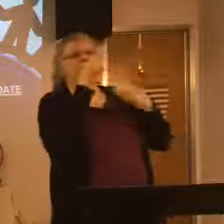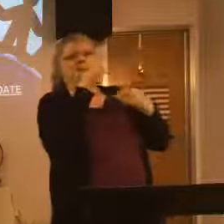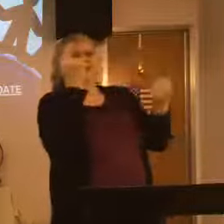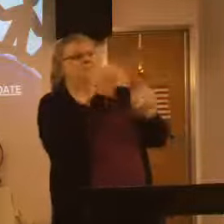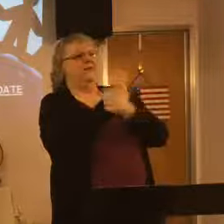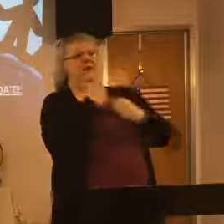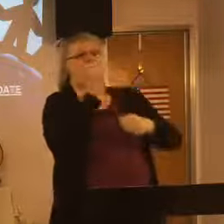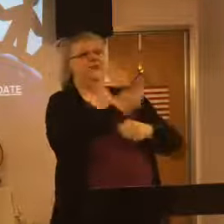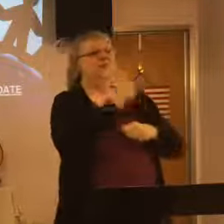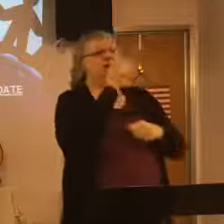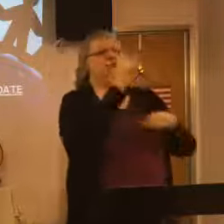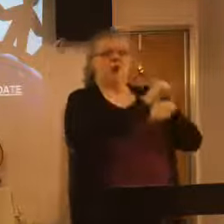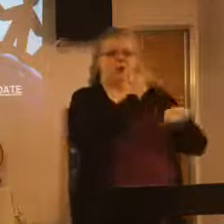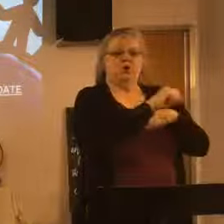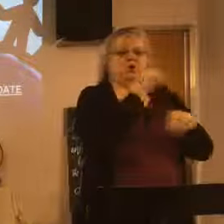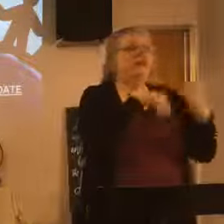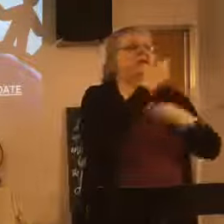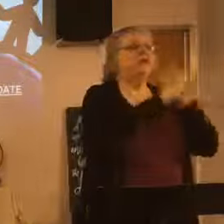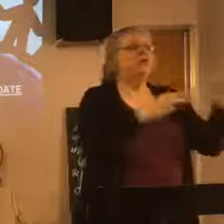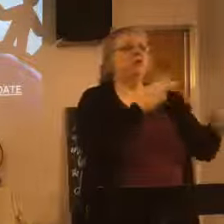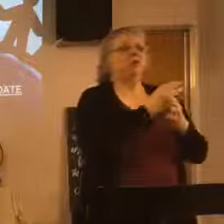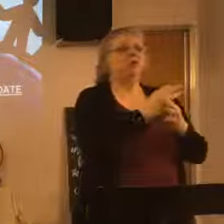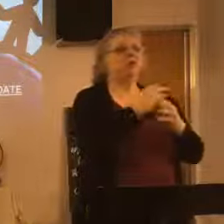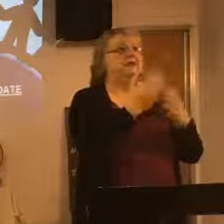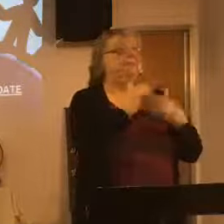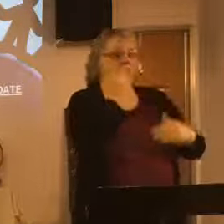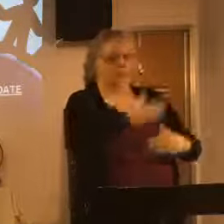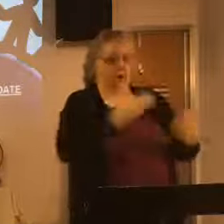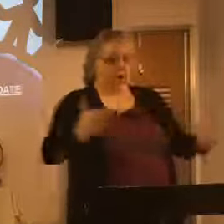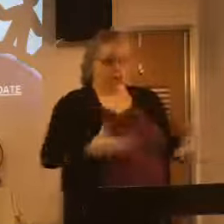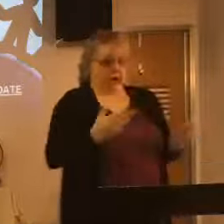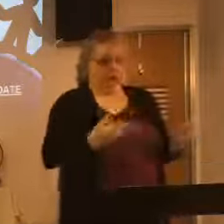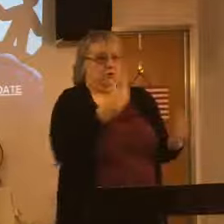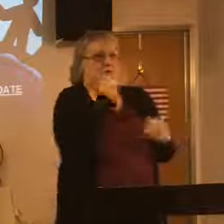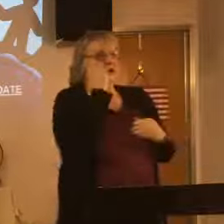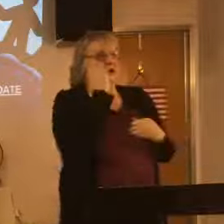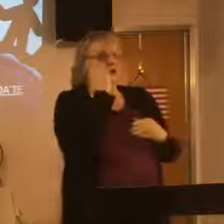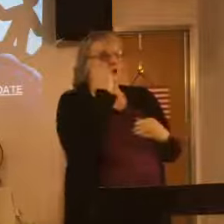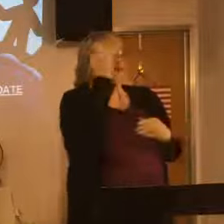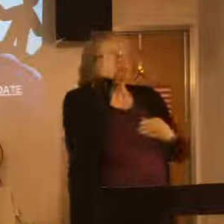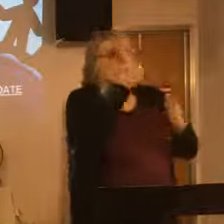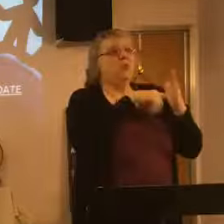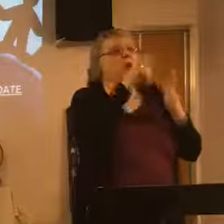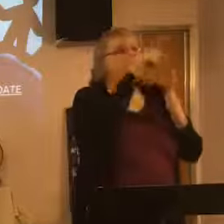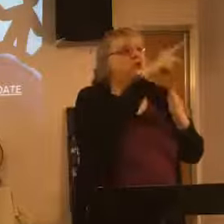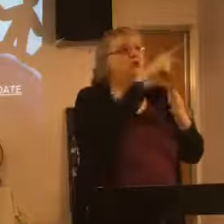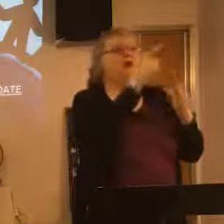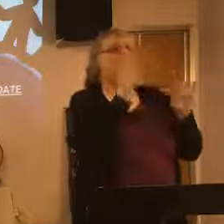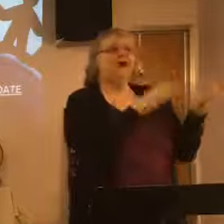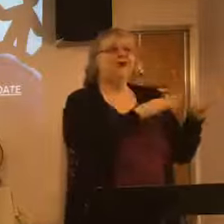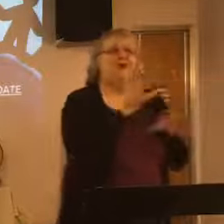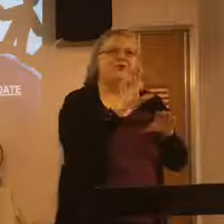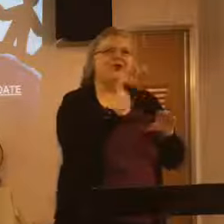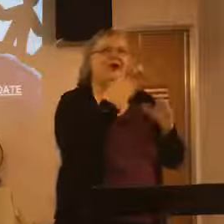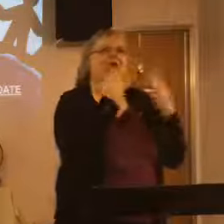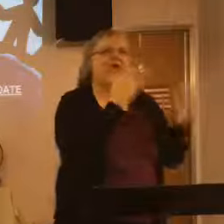thank you that you are at work in the world, even when we're sitting in our rooms wondering what you're doing. I thank you that you are a